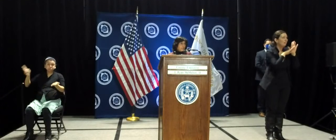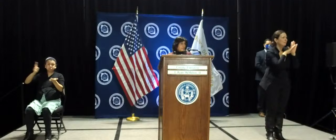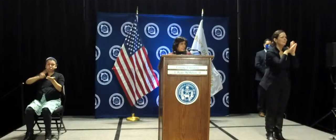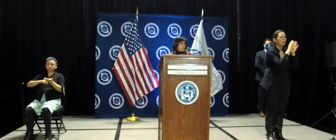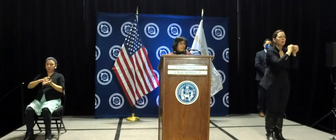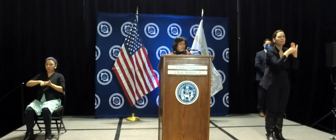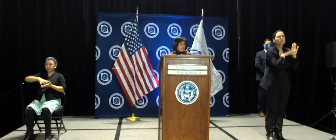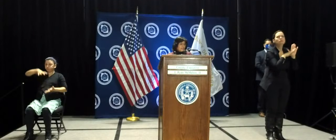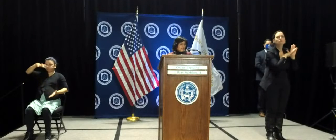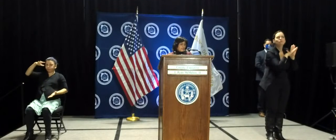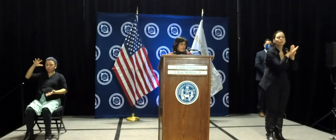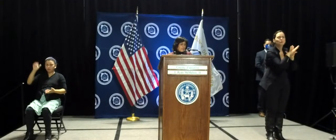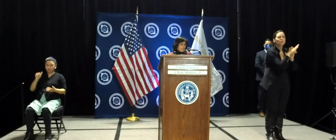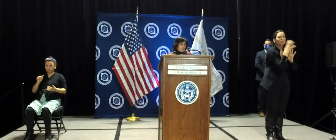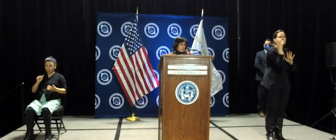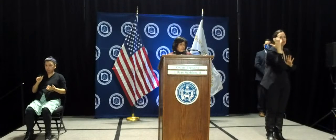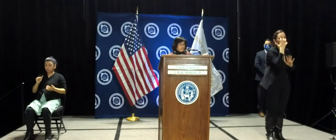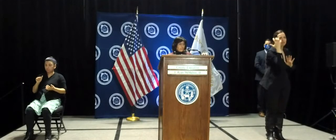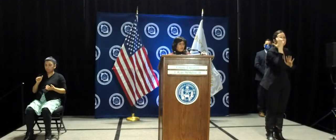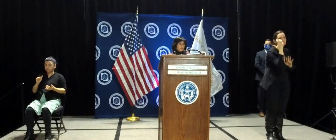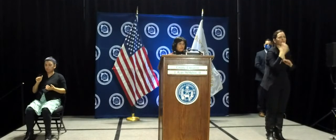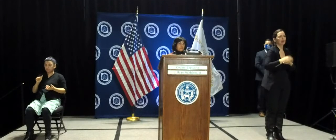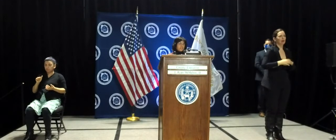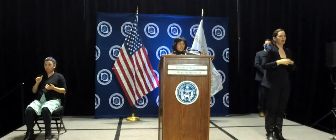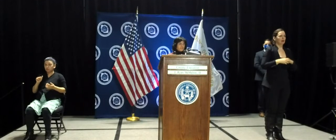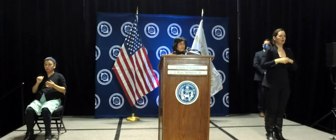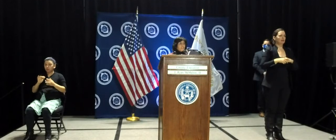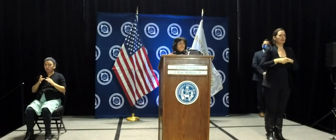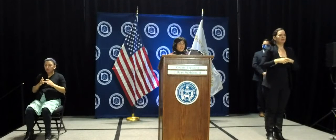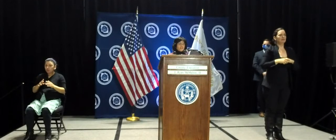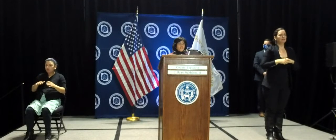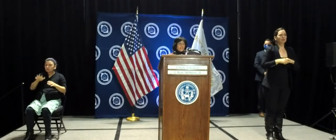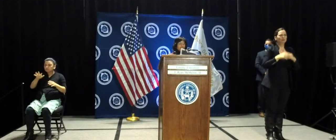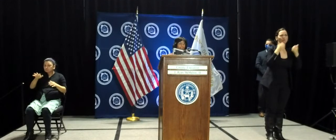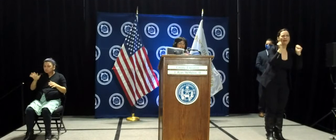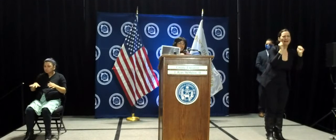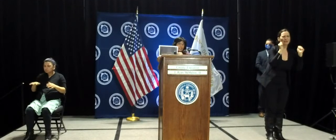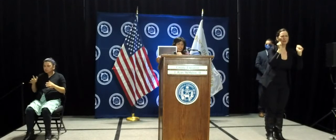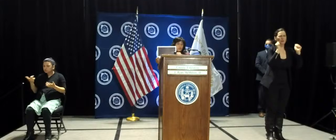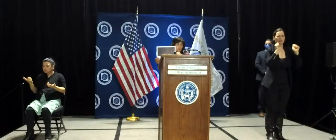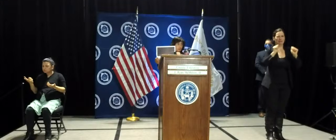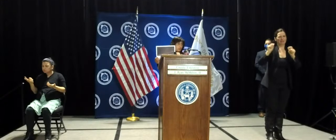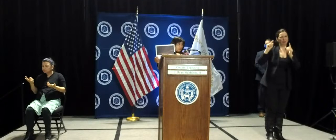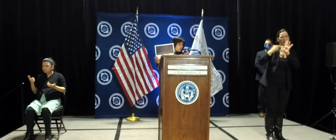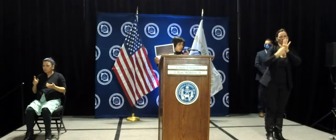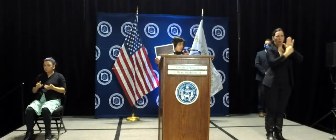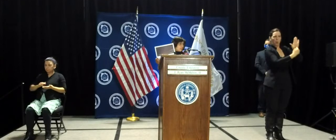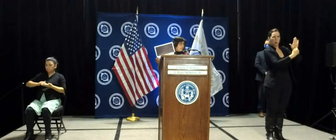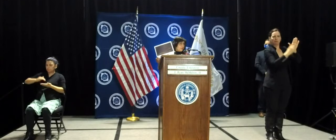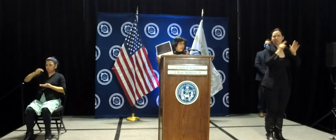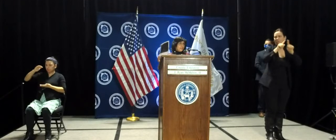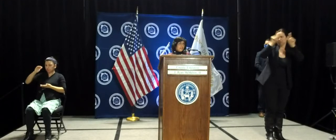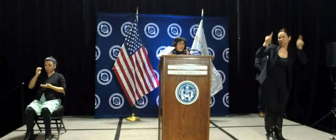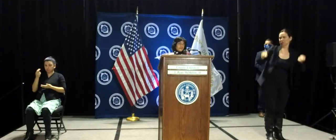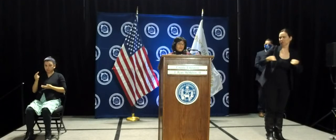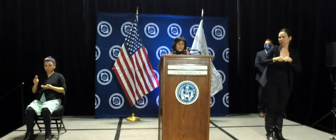you might have seen. And I kind of try to take a screenshot of that, and I think you should go into